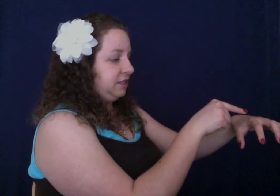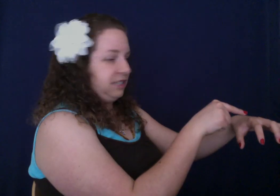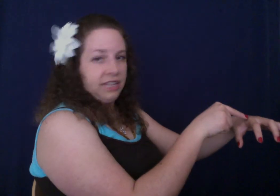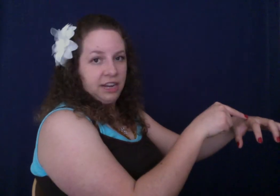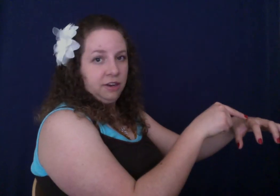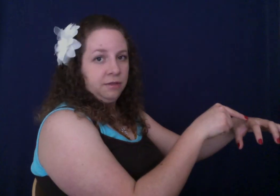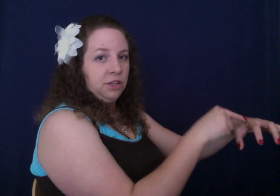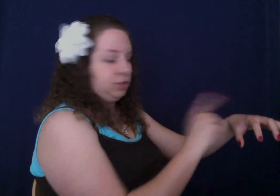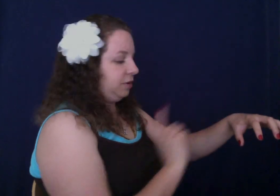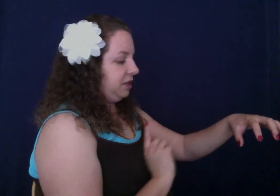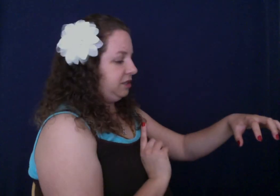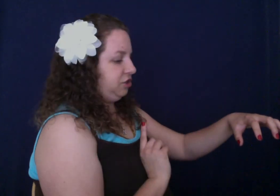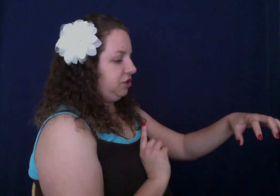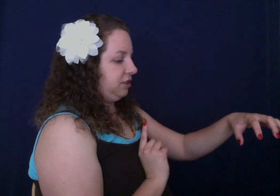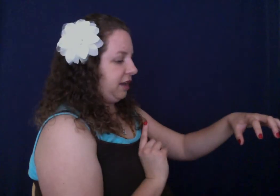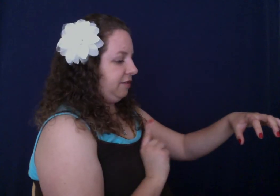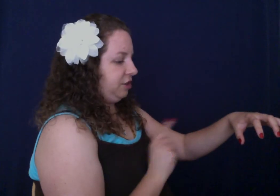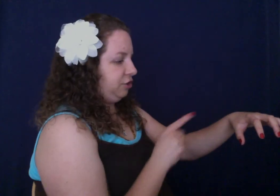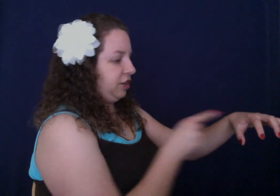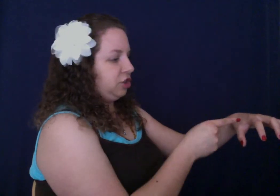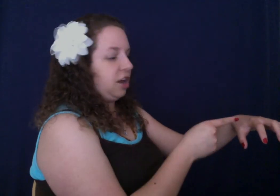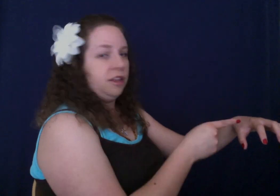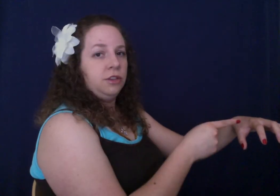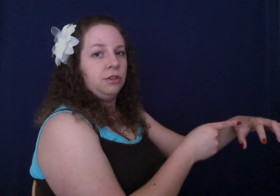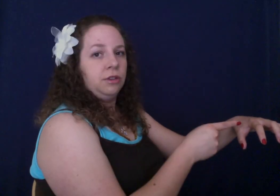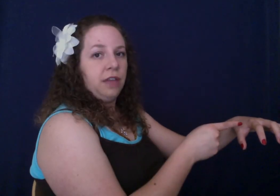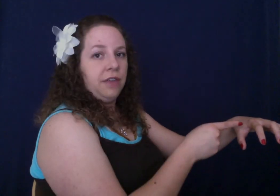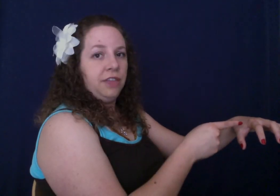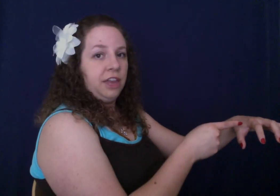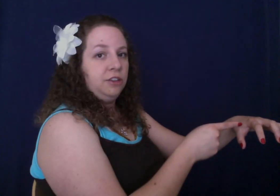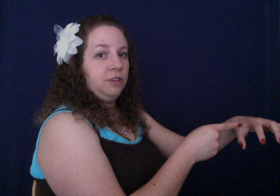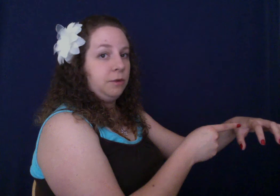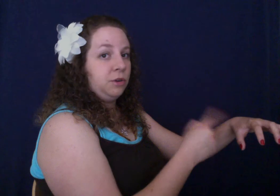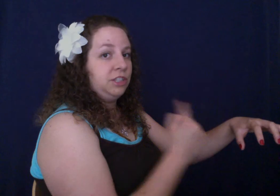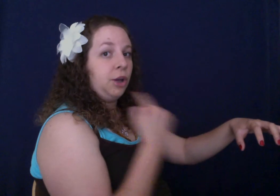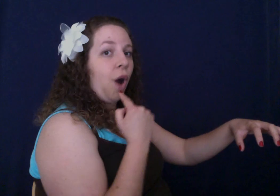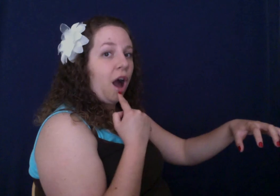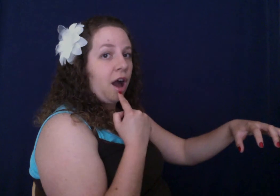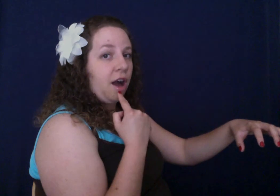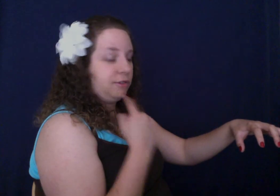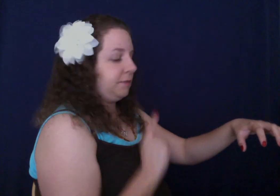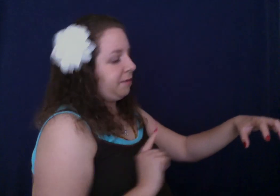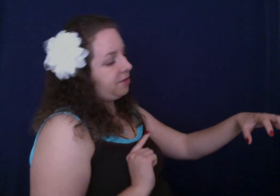to here. So it is just kind of a straight shot. And then I'm going to go with my mouth.